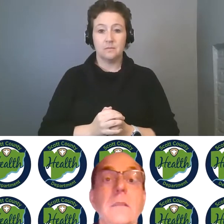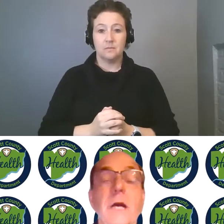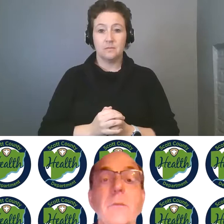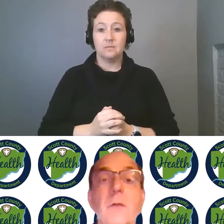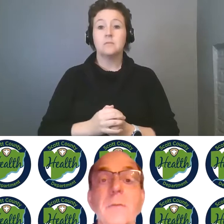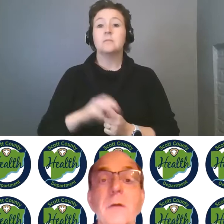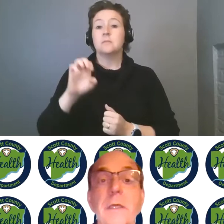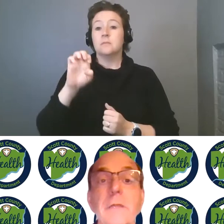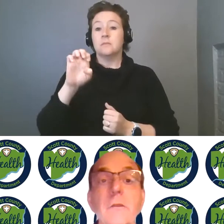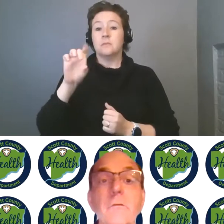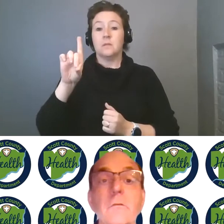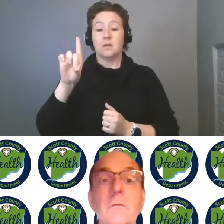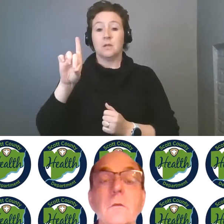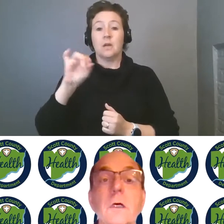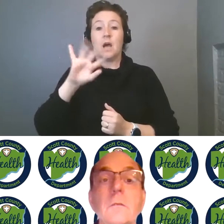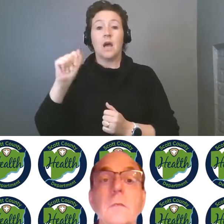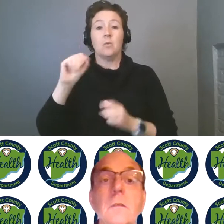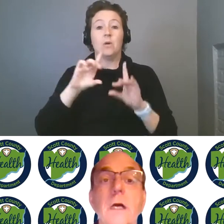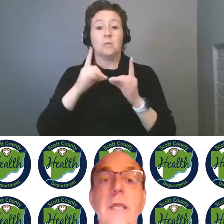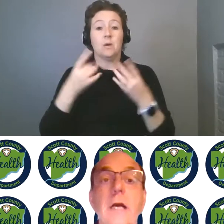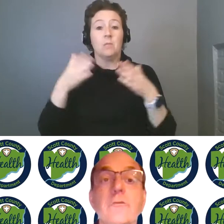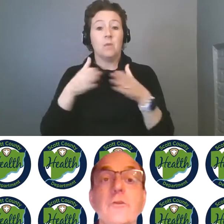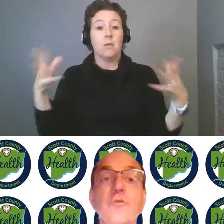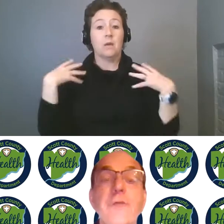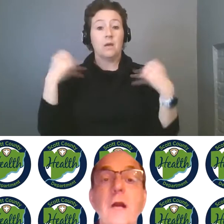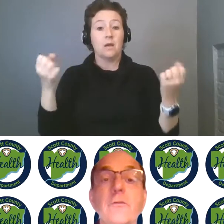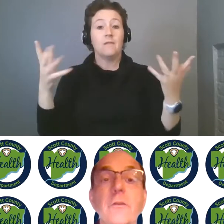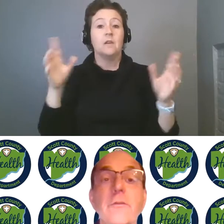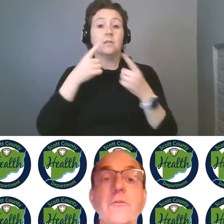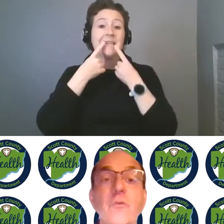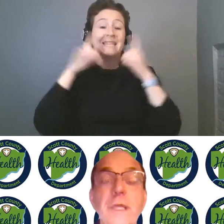The Iowa Department of Public Health has announced